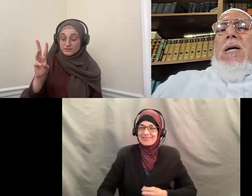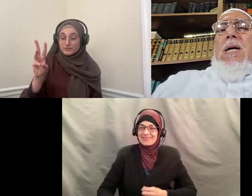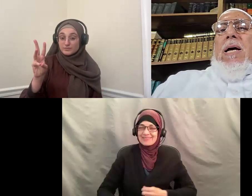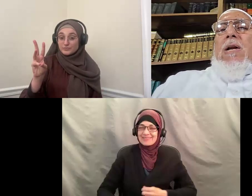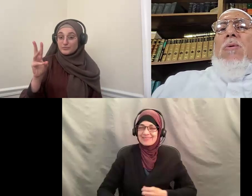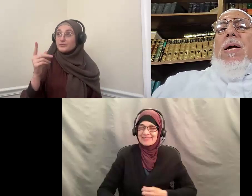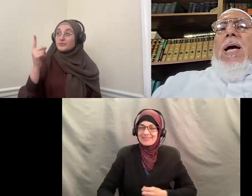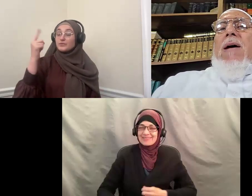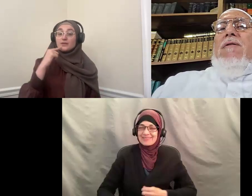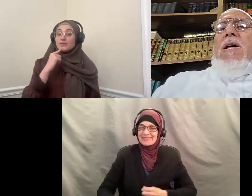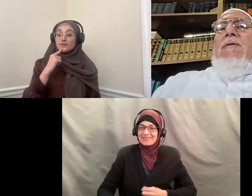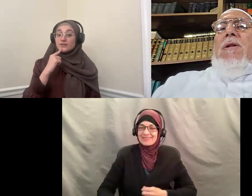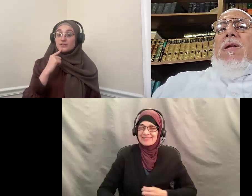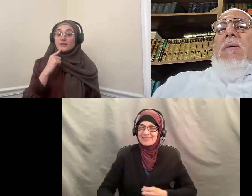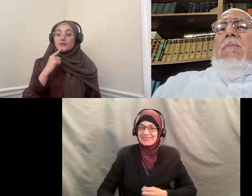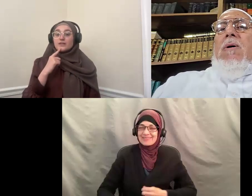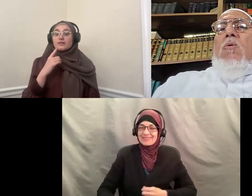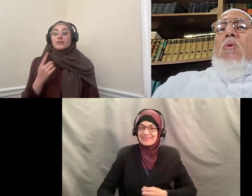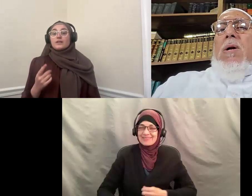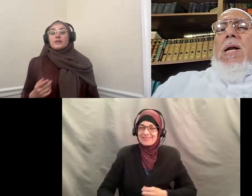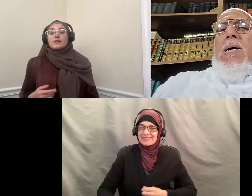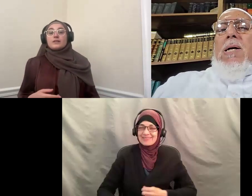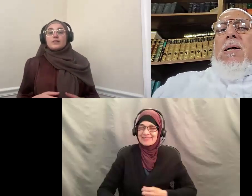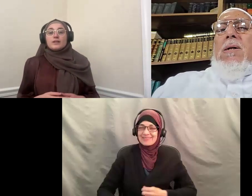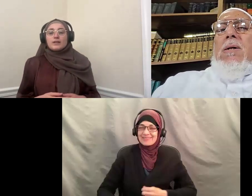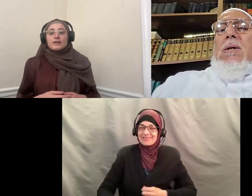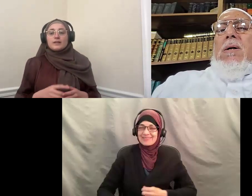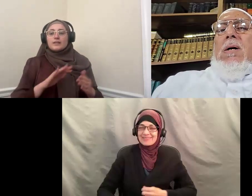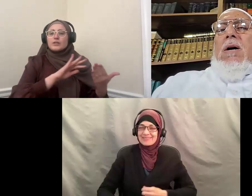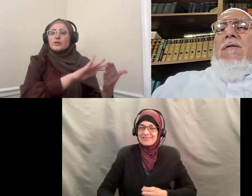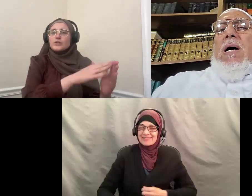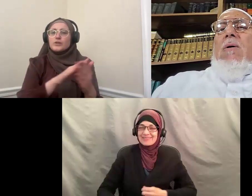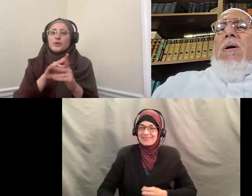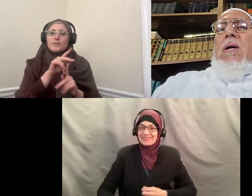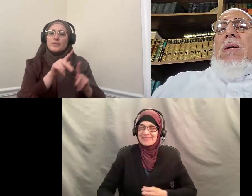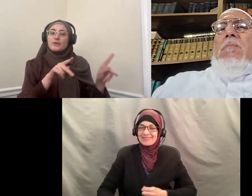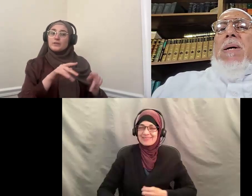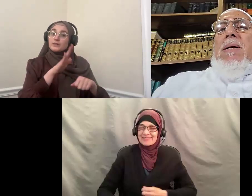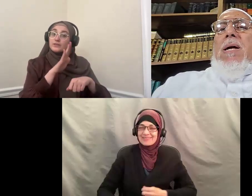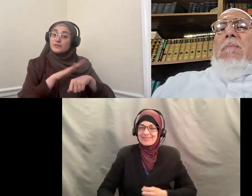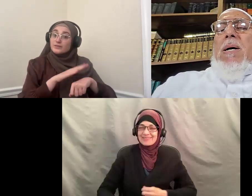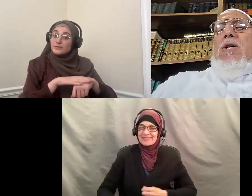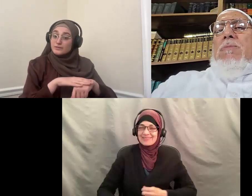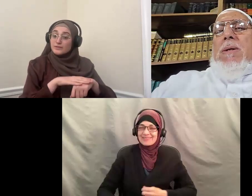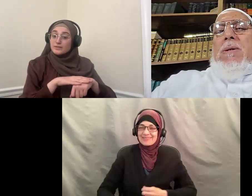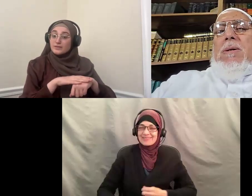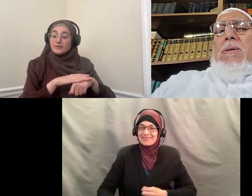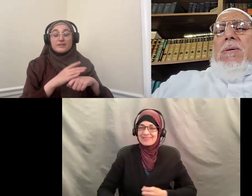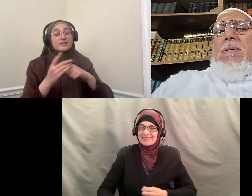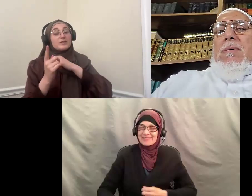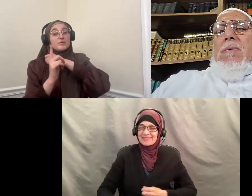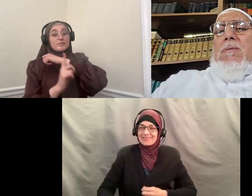says, and we have given them warning of our impending